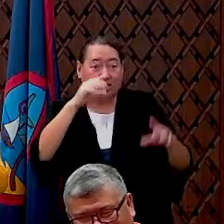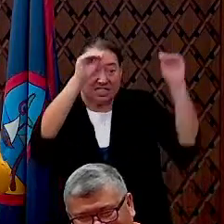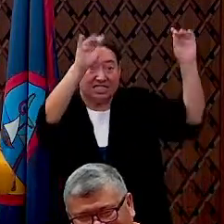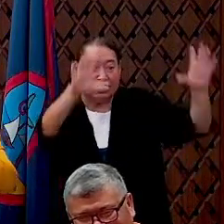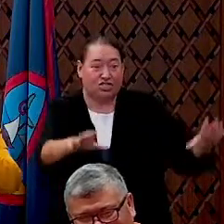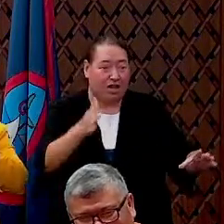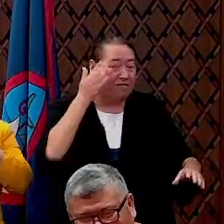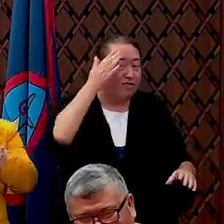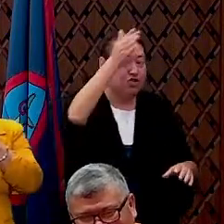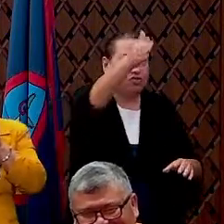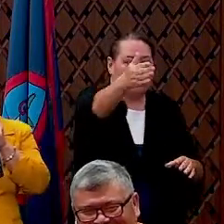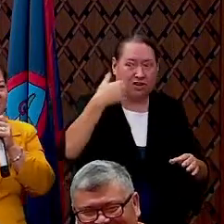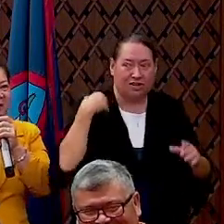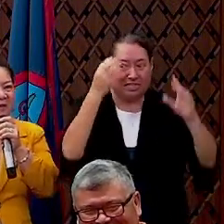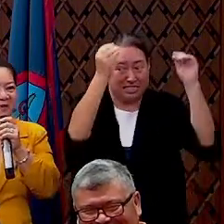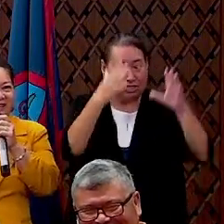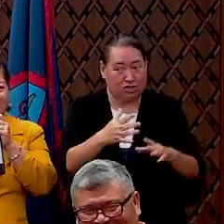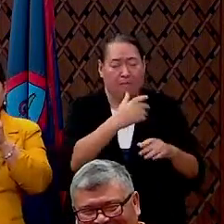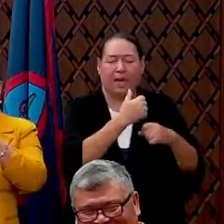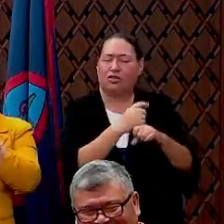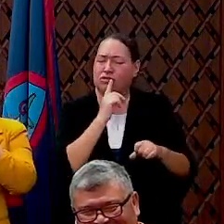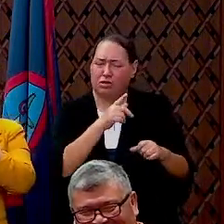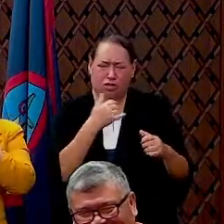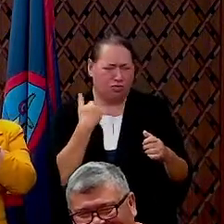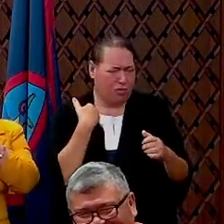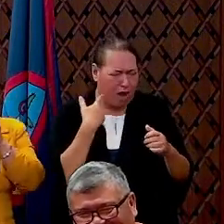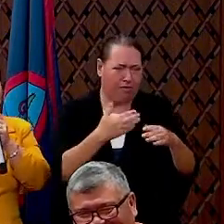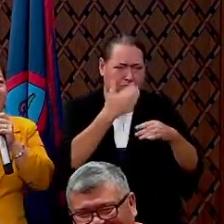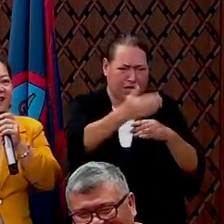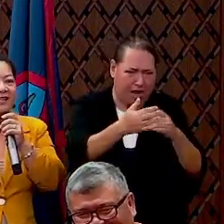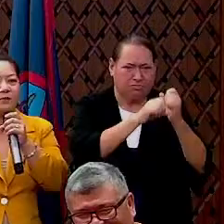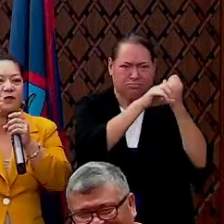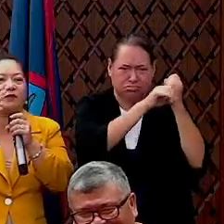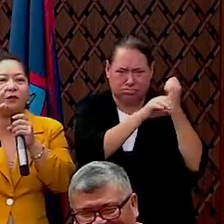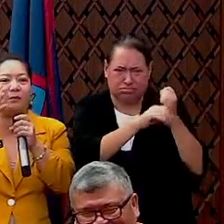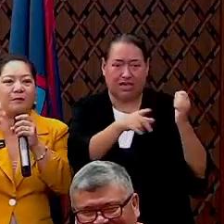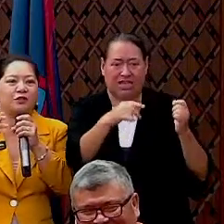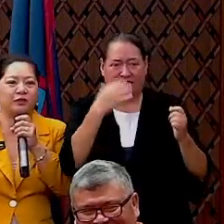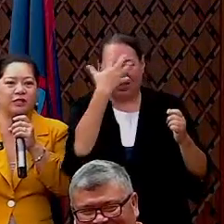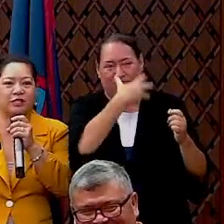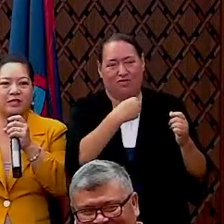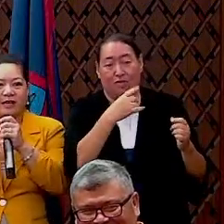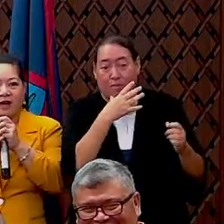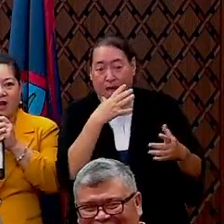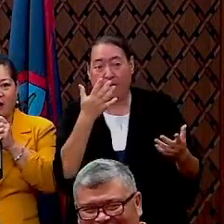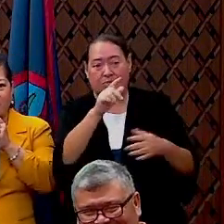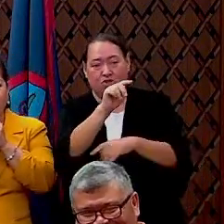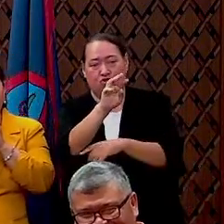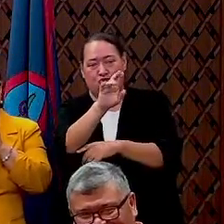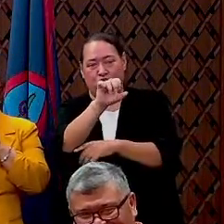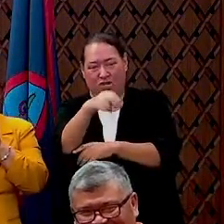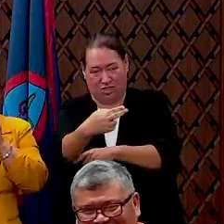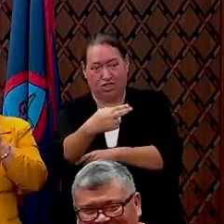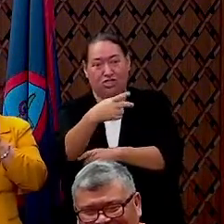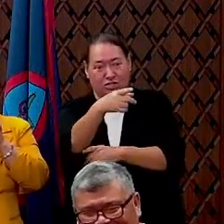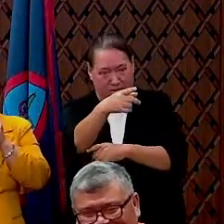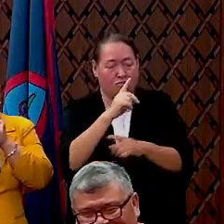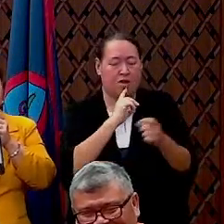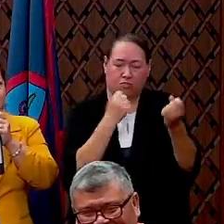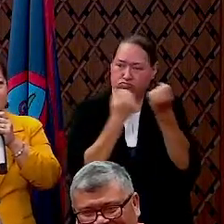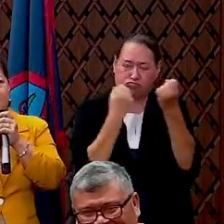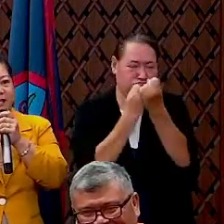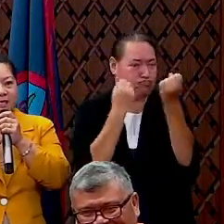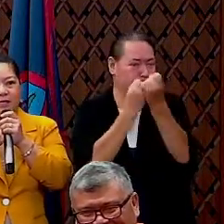So make sure you have language access for him. He's going to be our next advocate. And his beautiful mom, Trish, who is supportive,